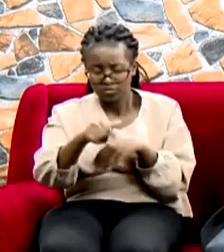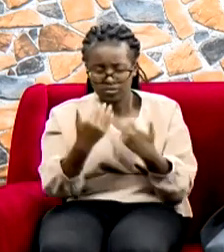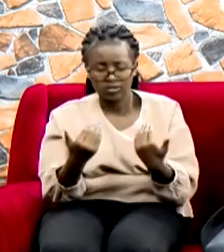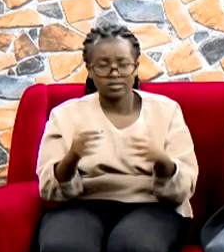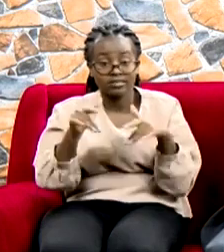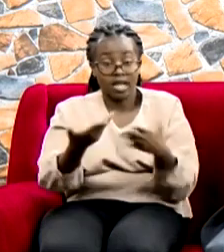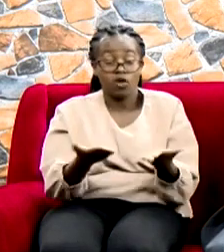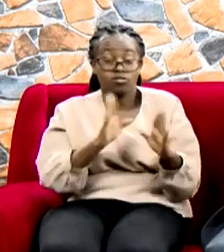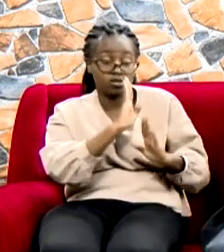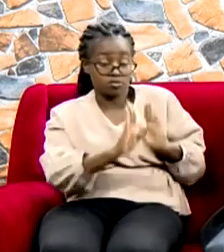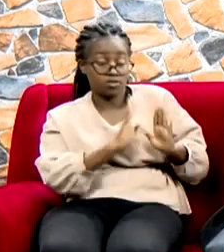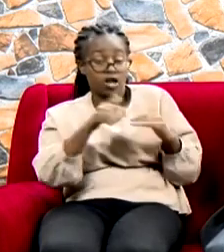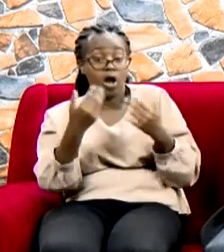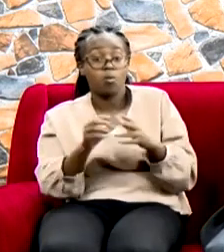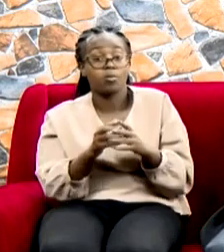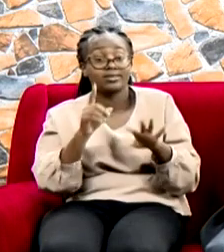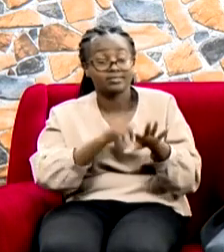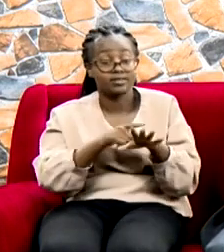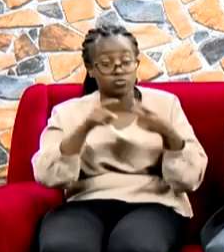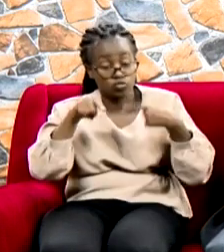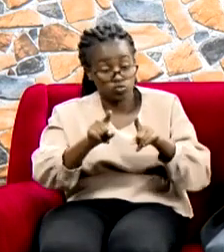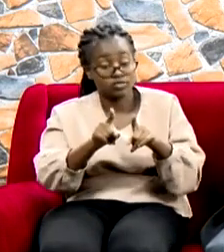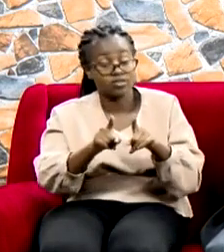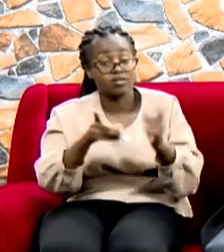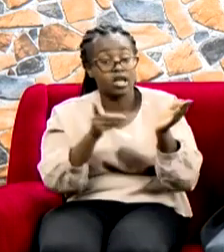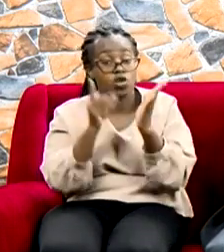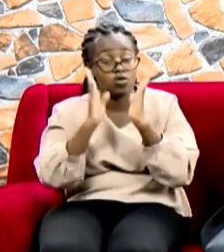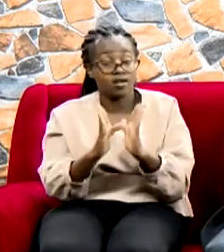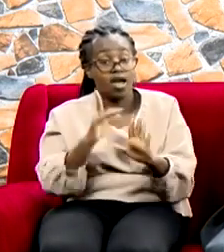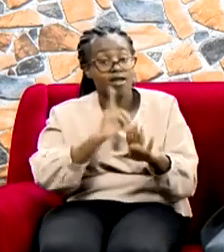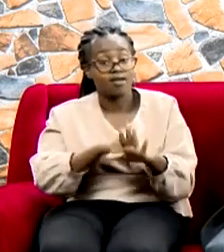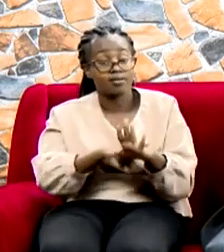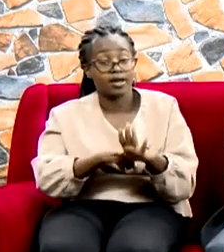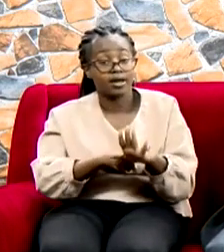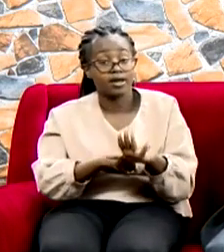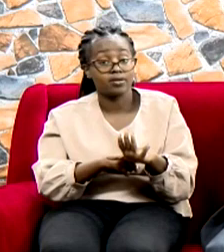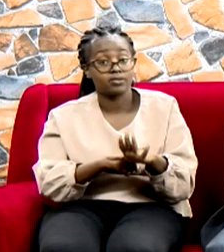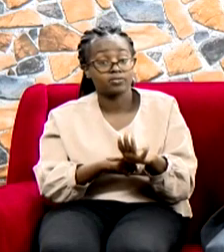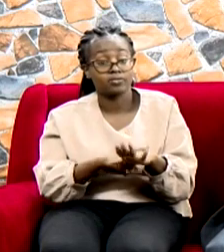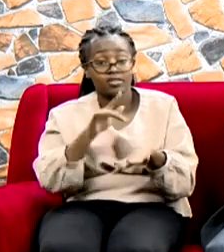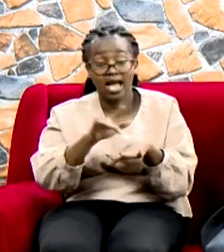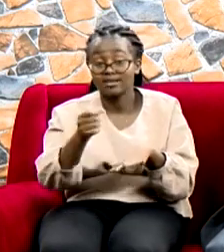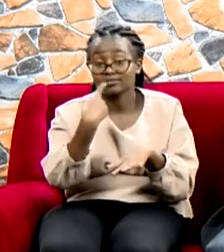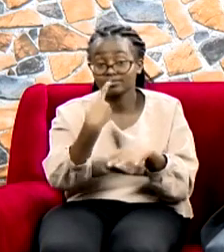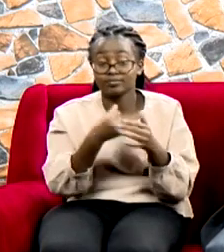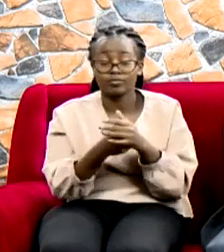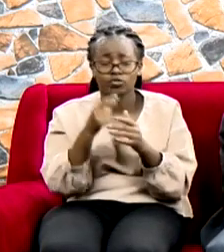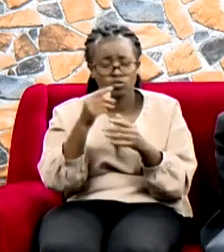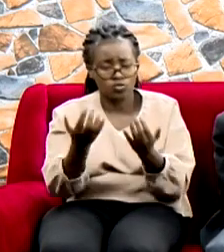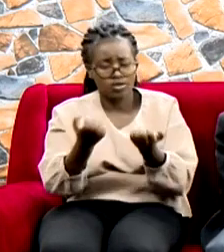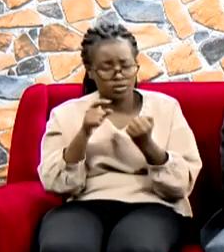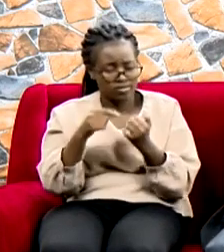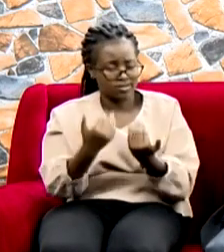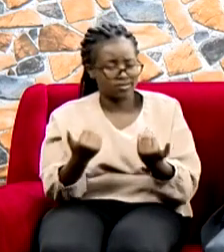child, this is how they behave, how much time do you as a consultant when it comes to intervention and diagnosis, do you need with